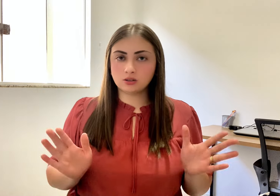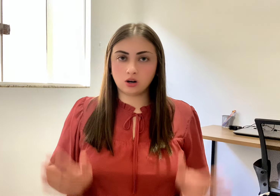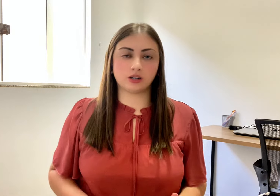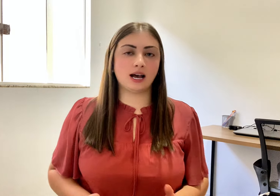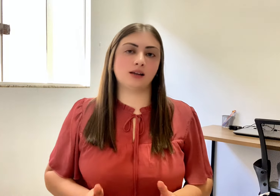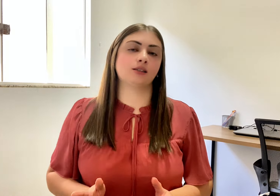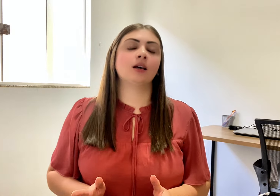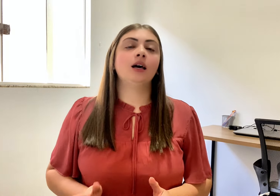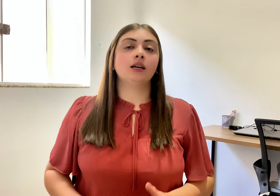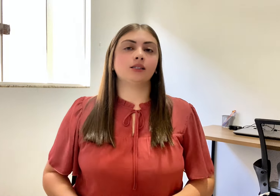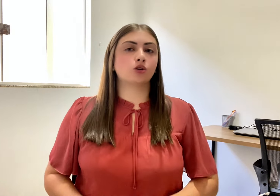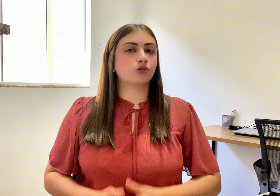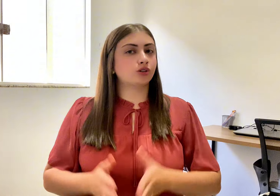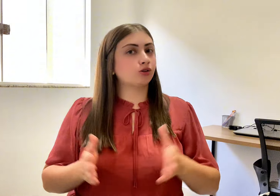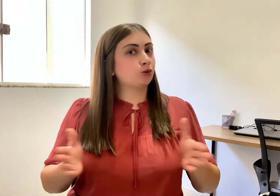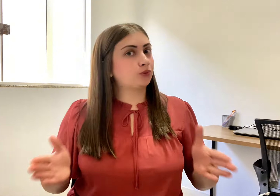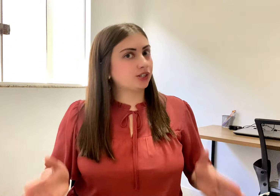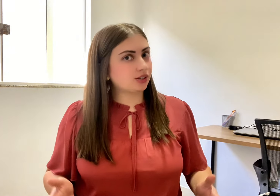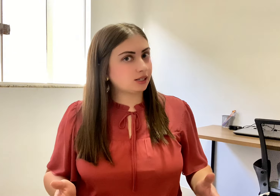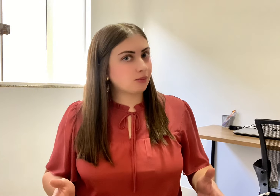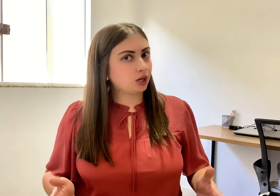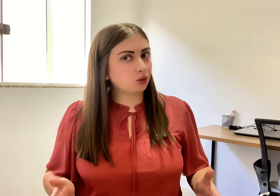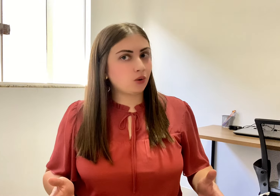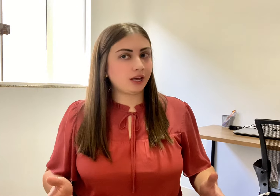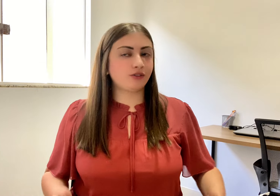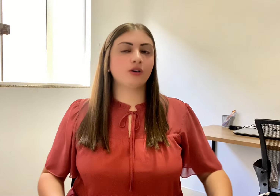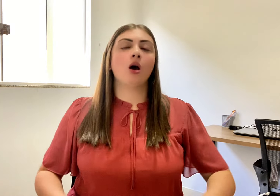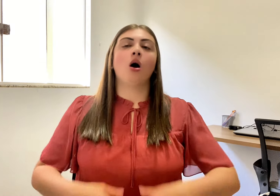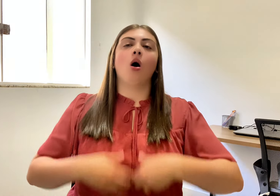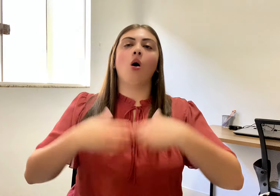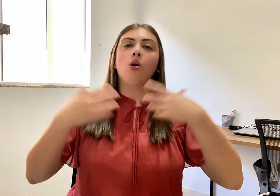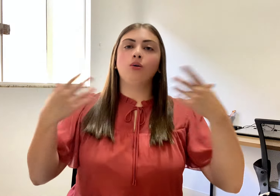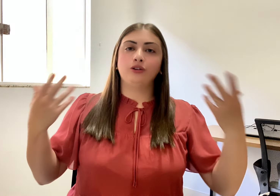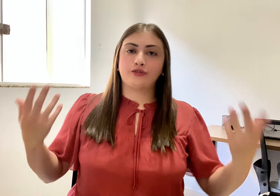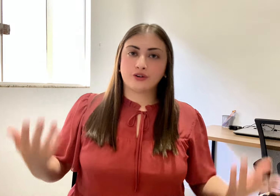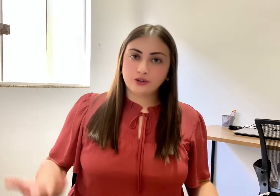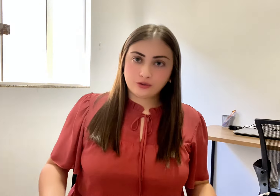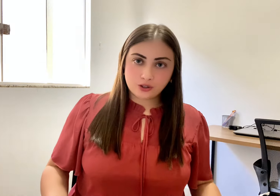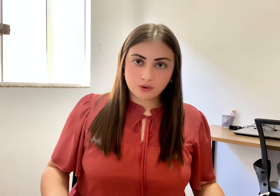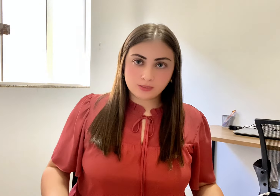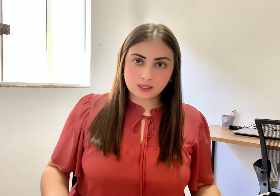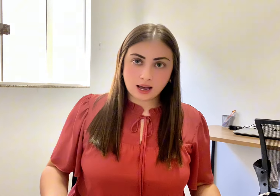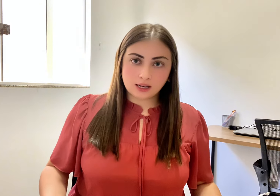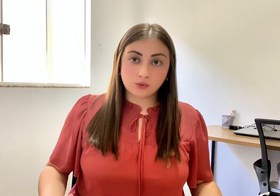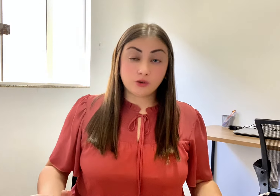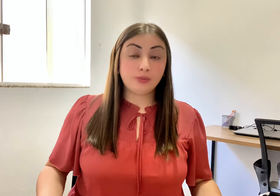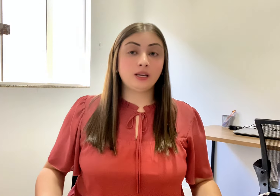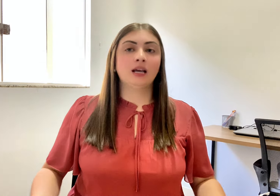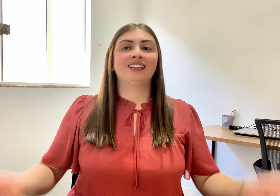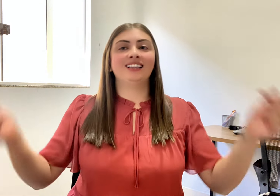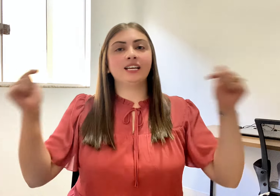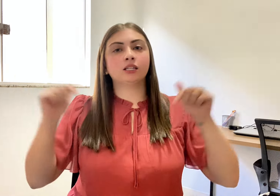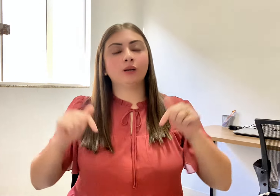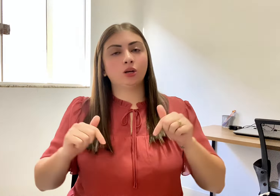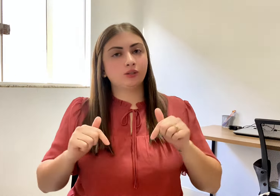know, guys, it's crucial to pursue the Money Wave only from the official website. Will be linked below this